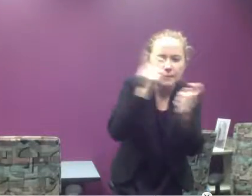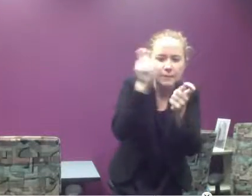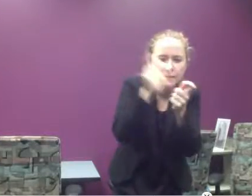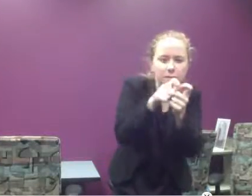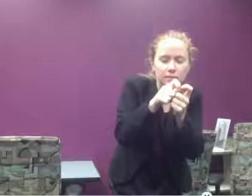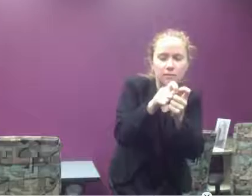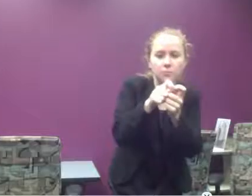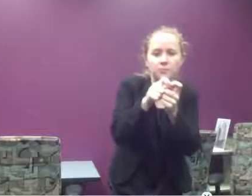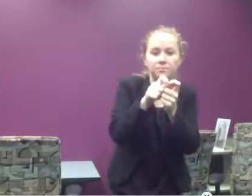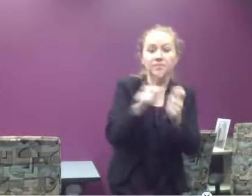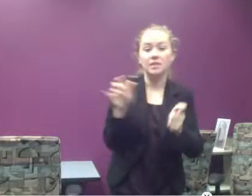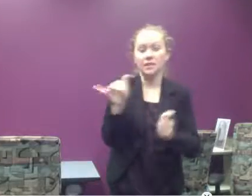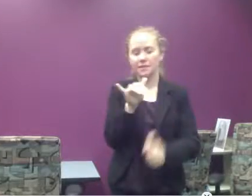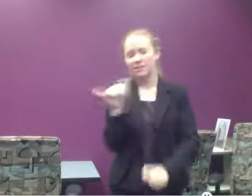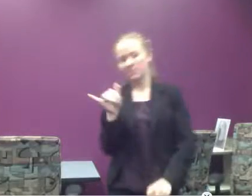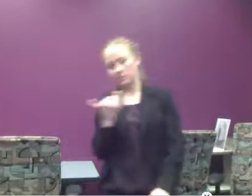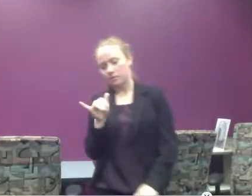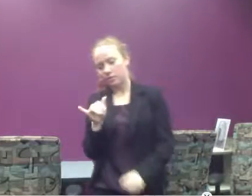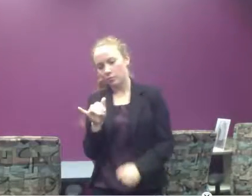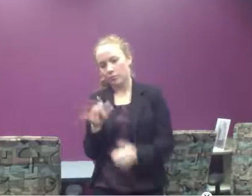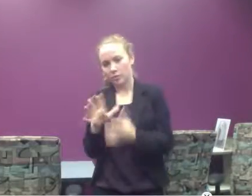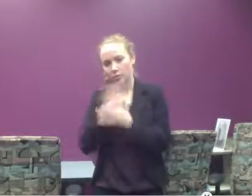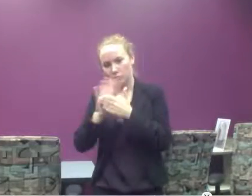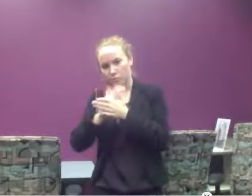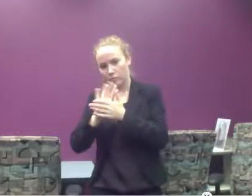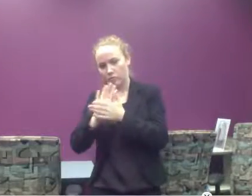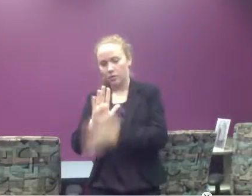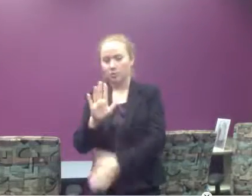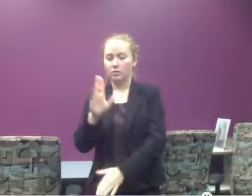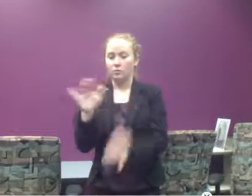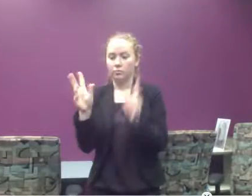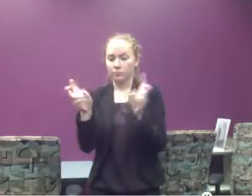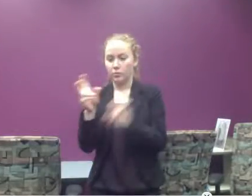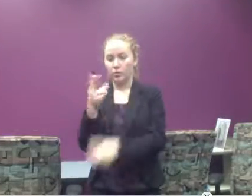She wanted people to notice little details.